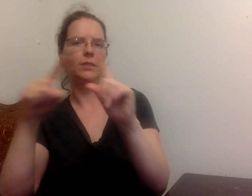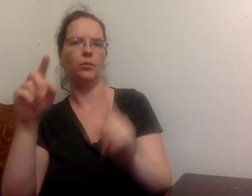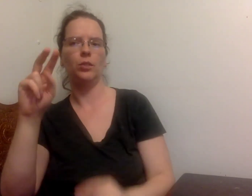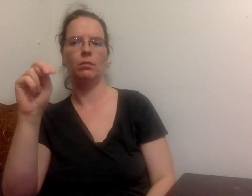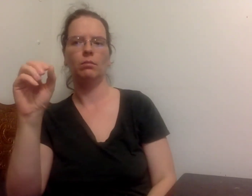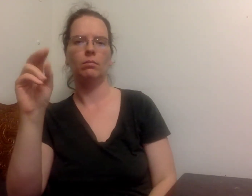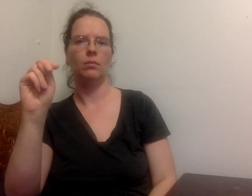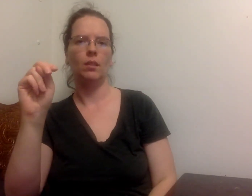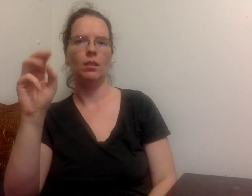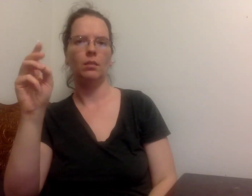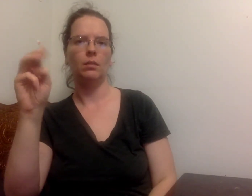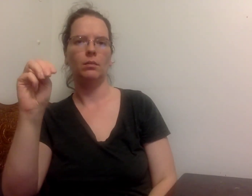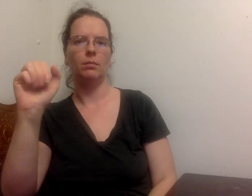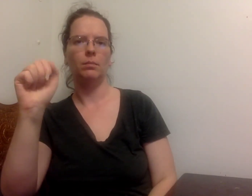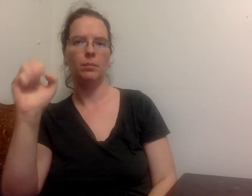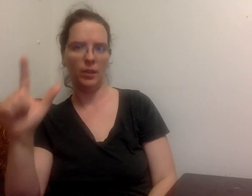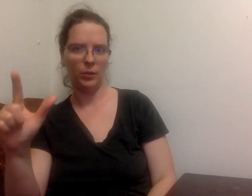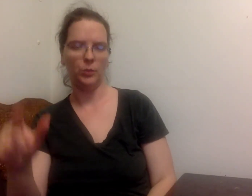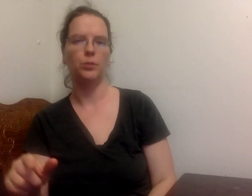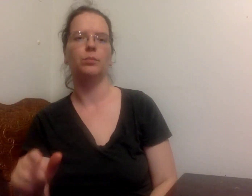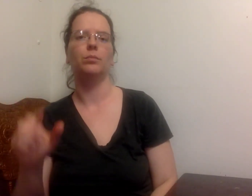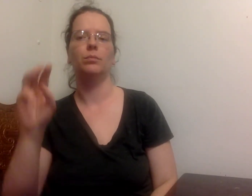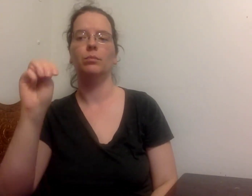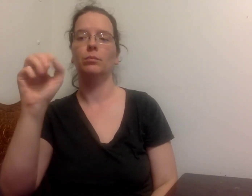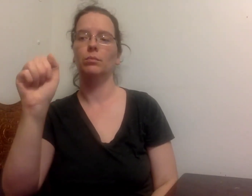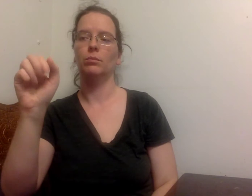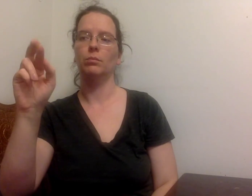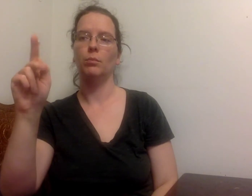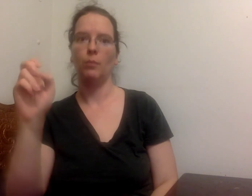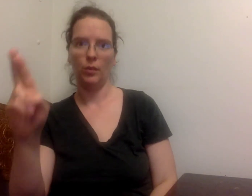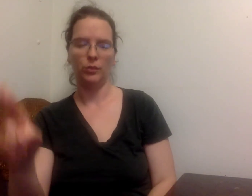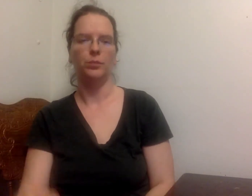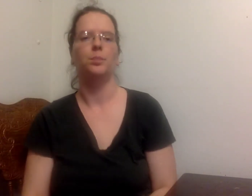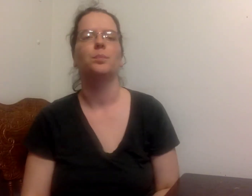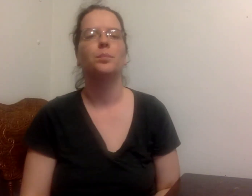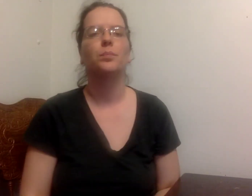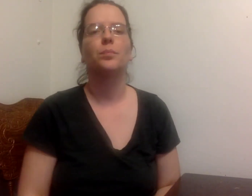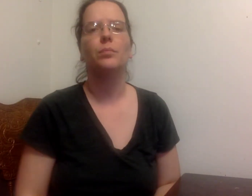with the hands, but it uses a different non-manual marker.